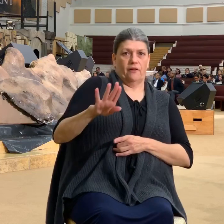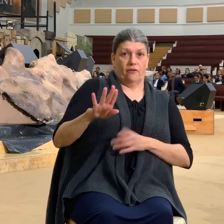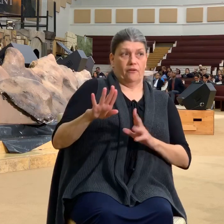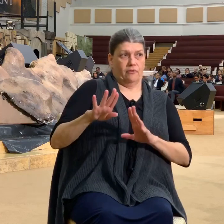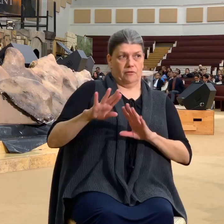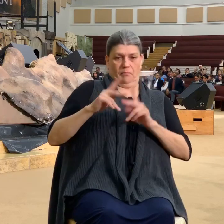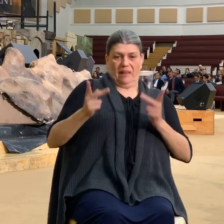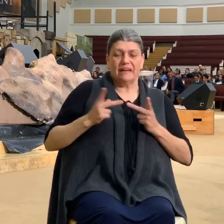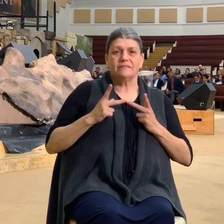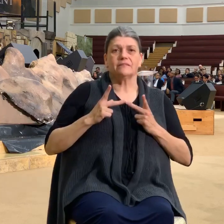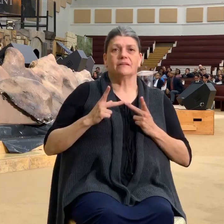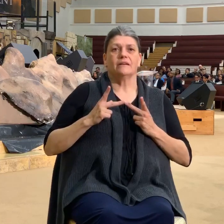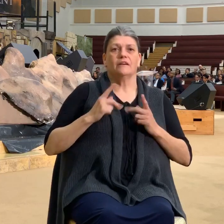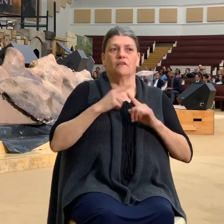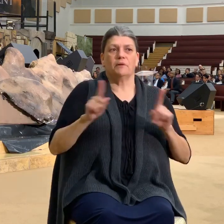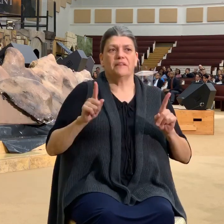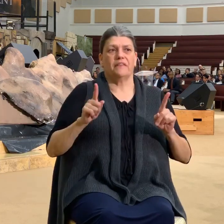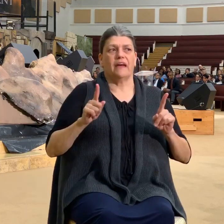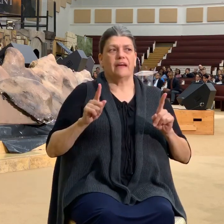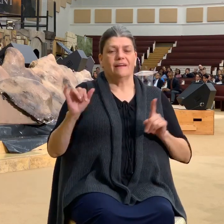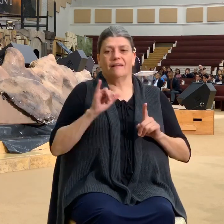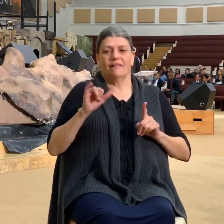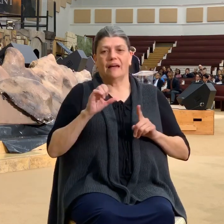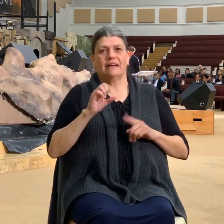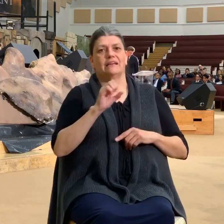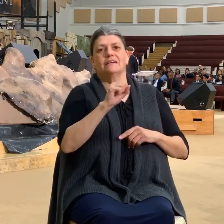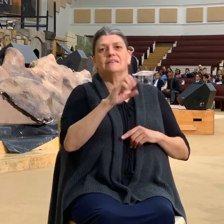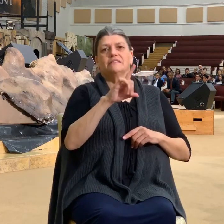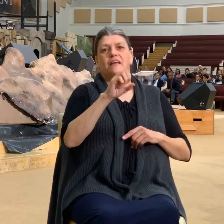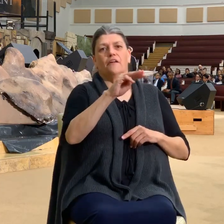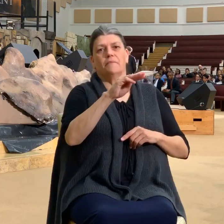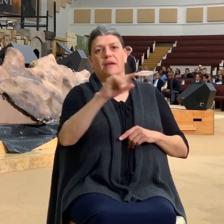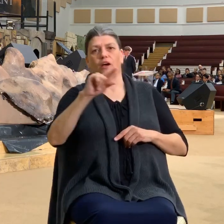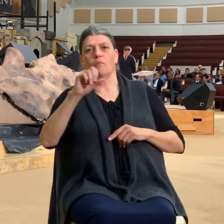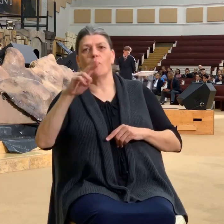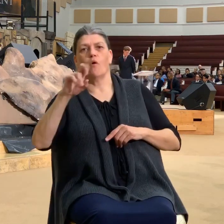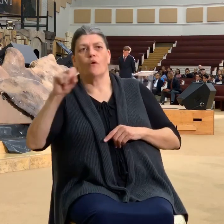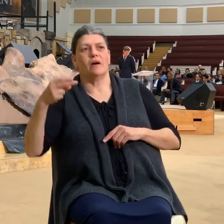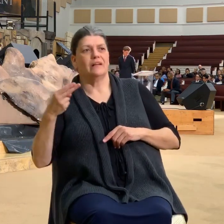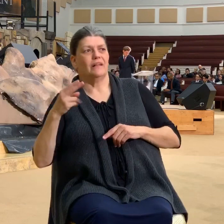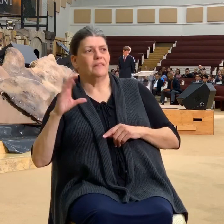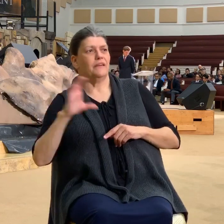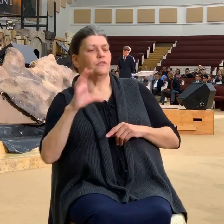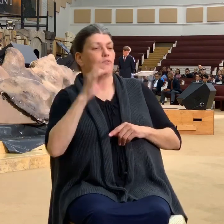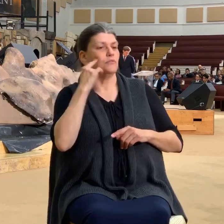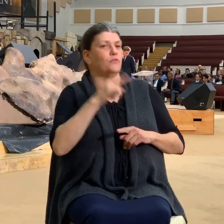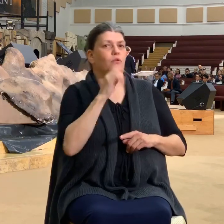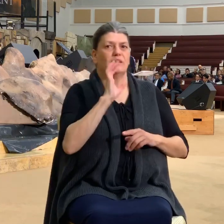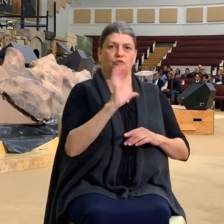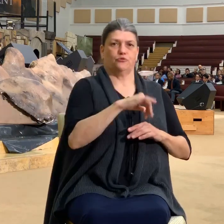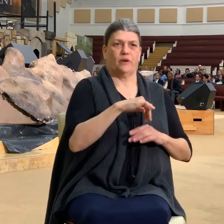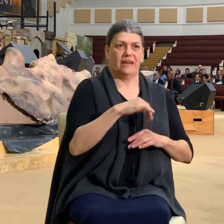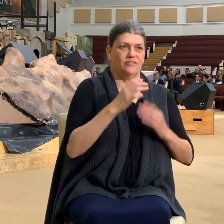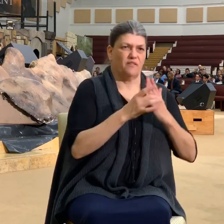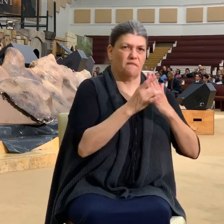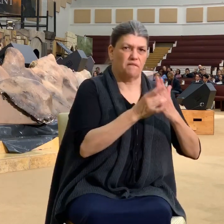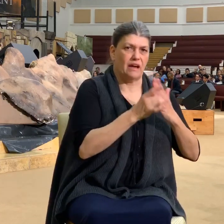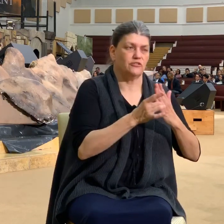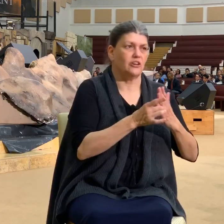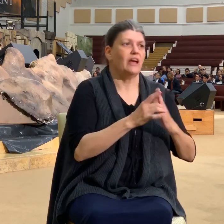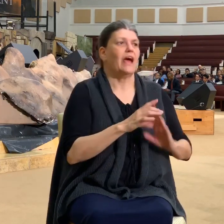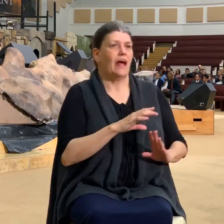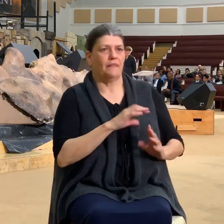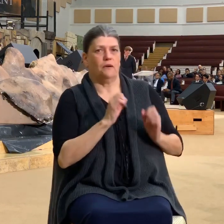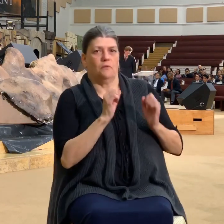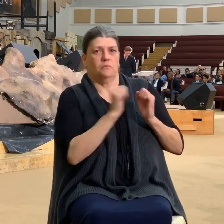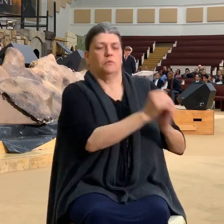habitation, but they, like Sodom and Gomorrah, went after strange flesh and are now bound in darkness. Peter tracks,